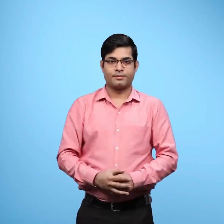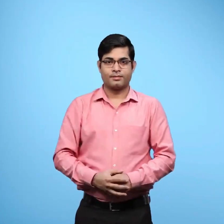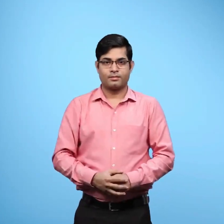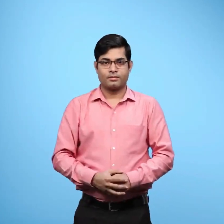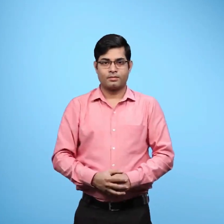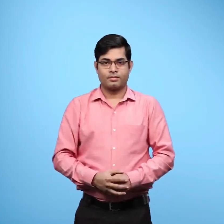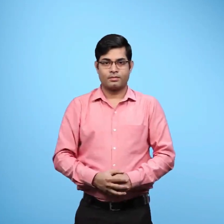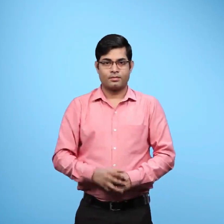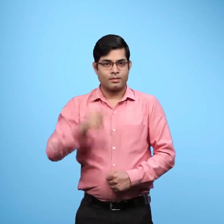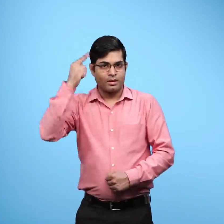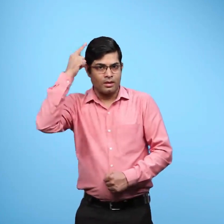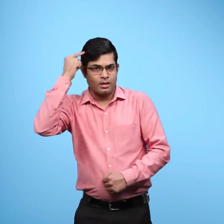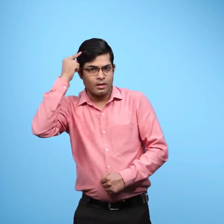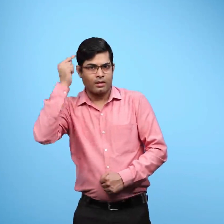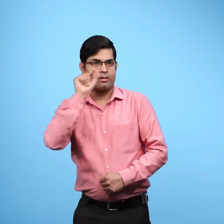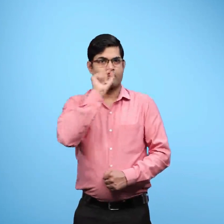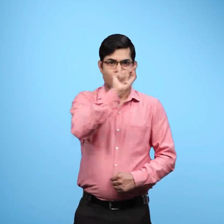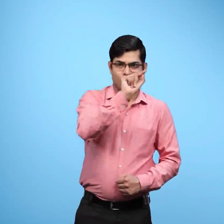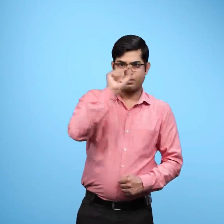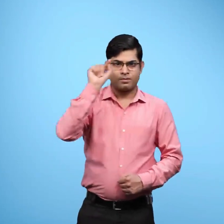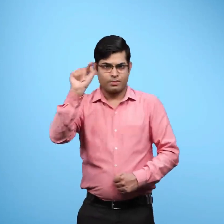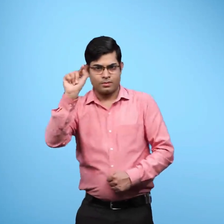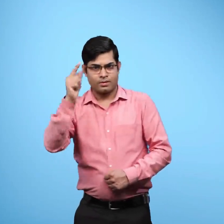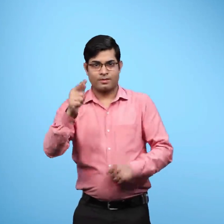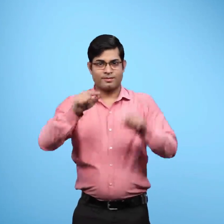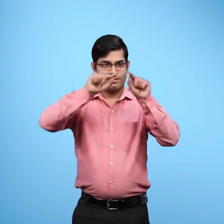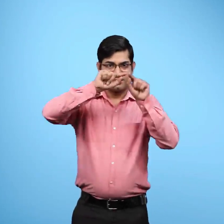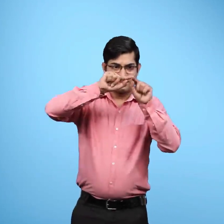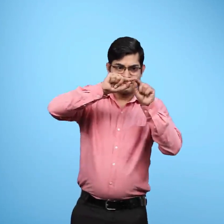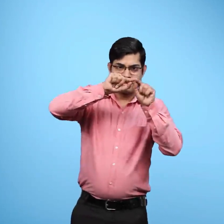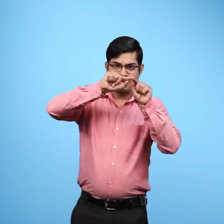Instruction: join the dots with curved or straight lines.